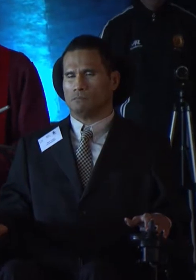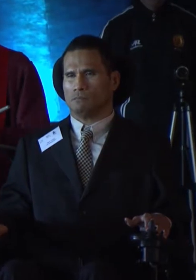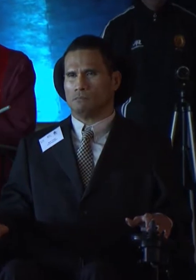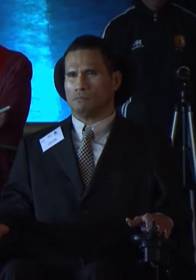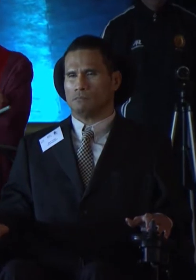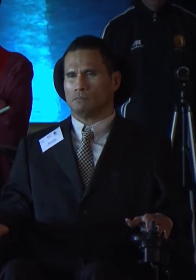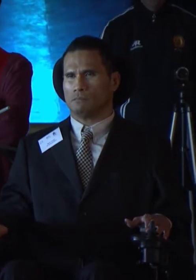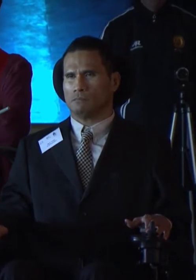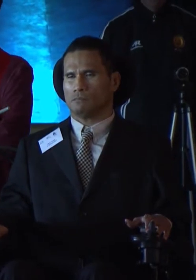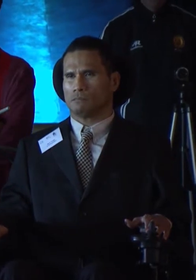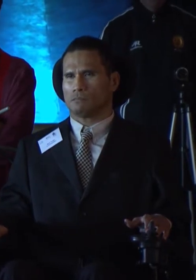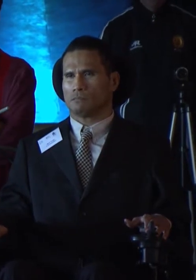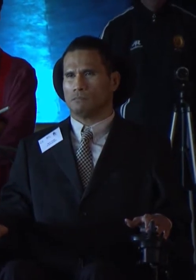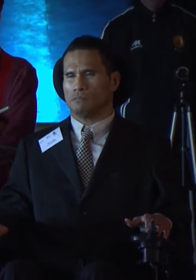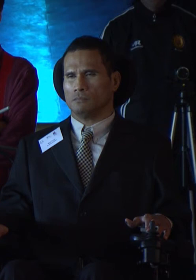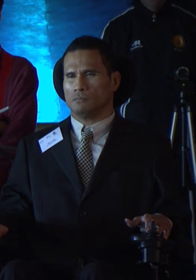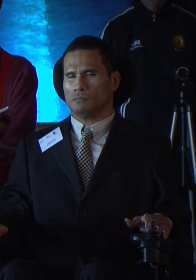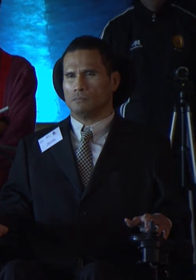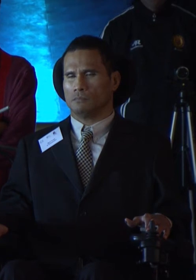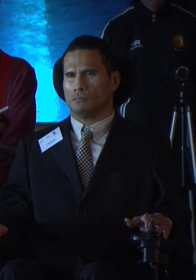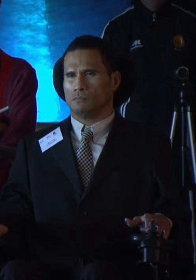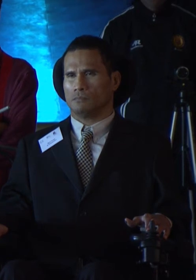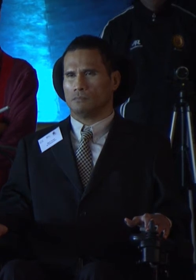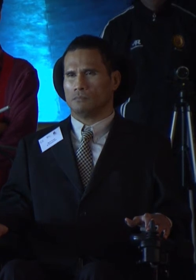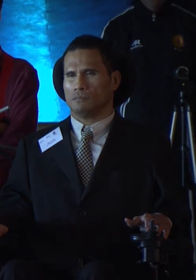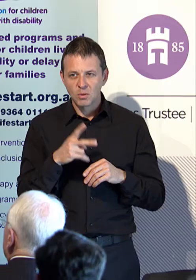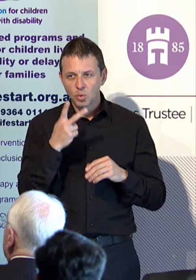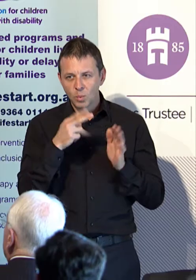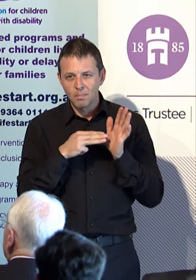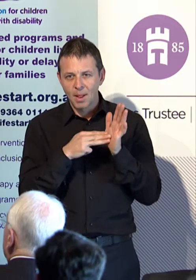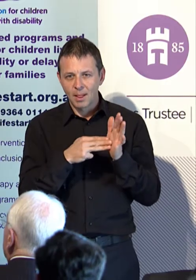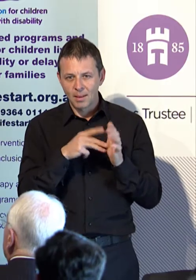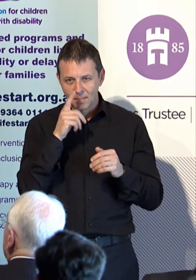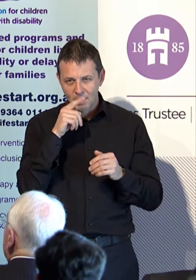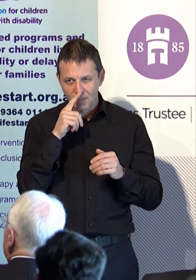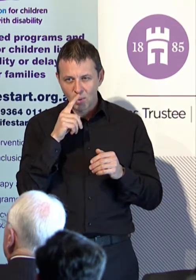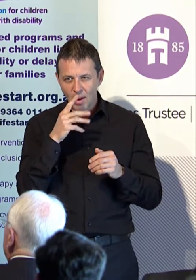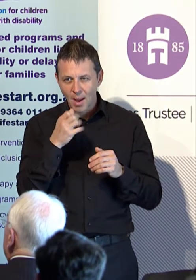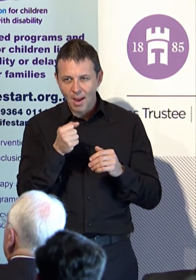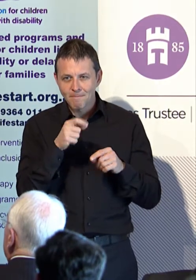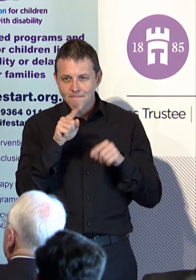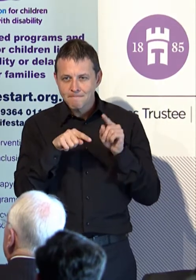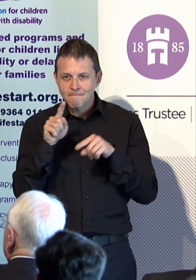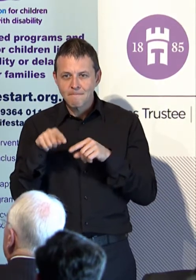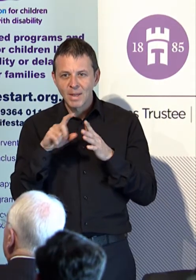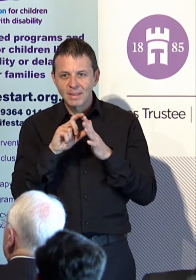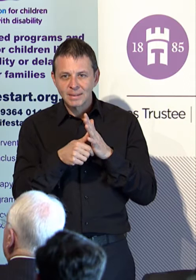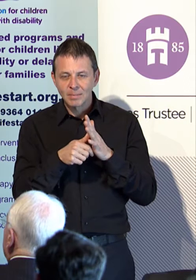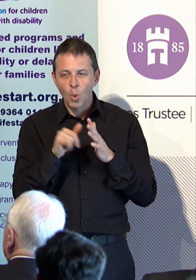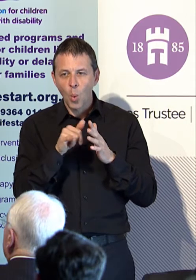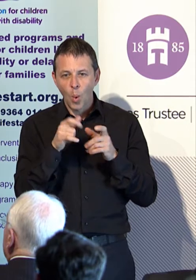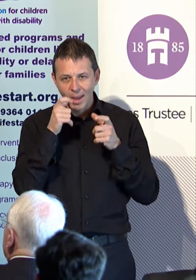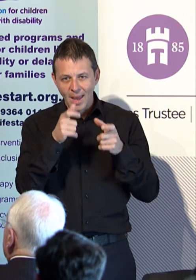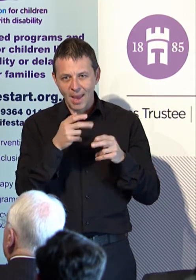in our community in Australia, there's probably 2 million people that in some way are supporting or caring for people with disabilities. That